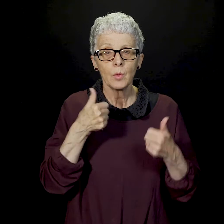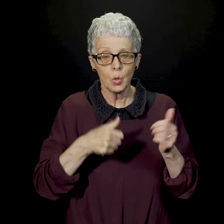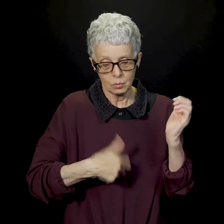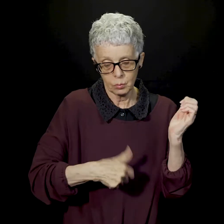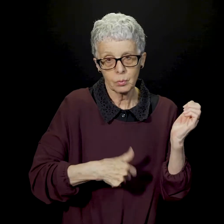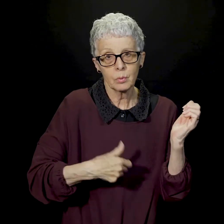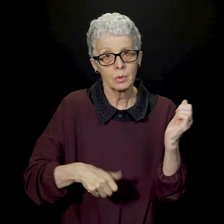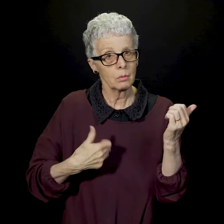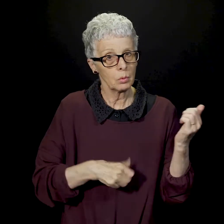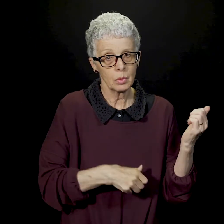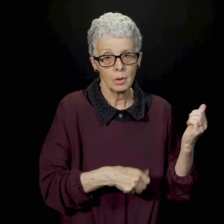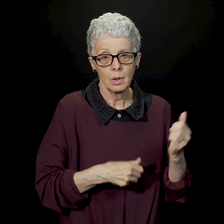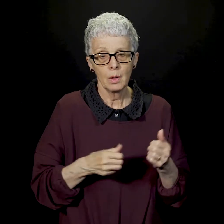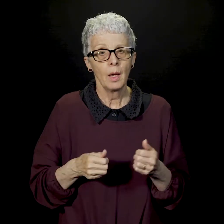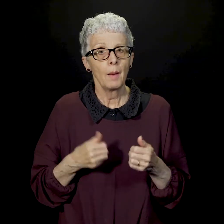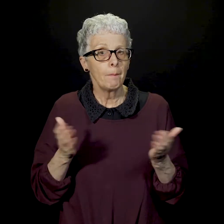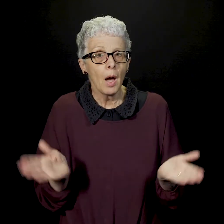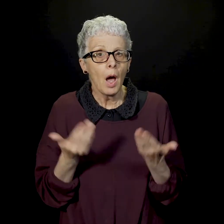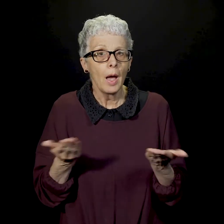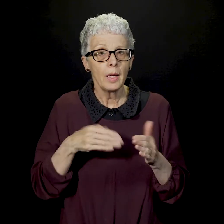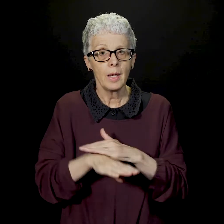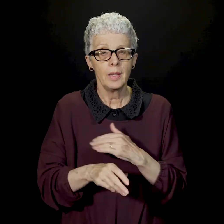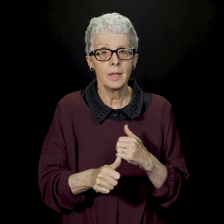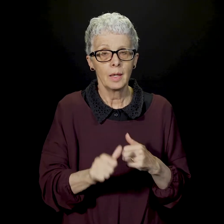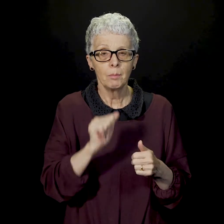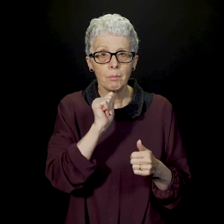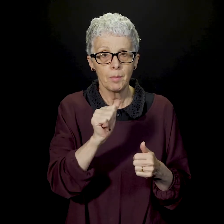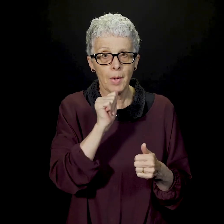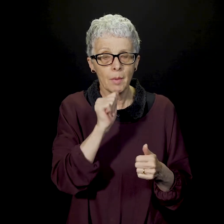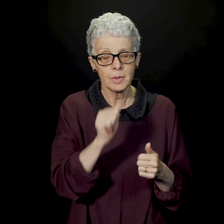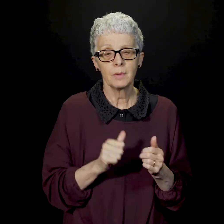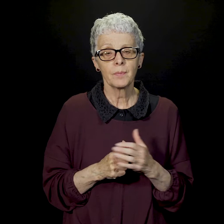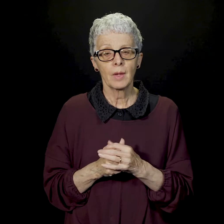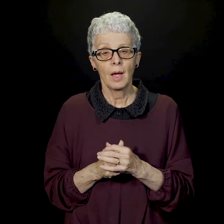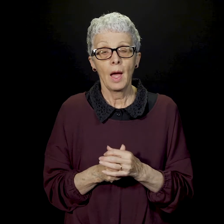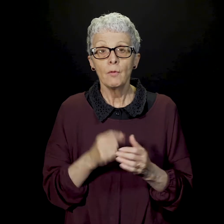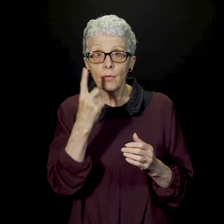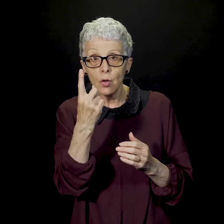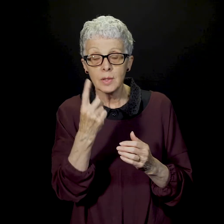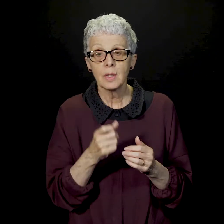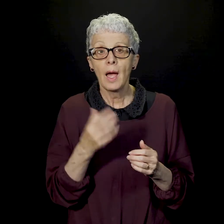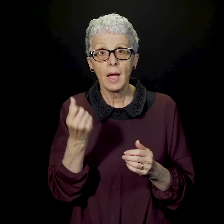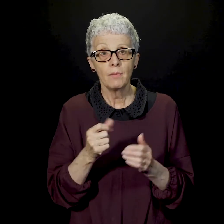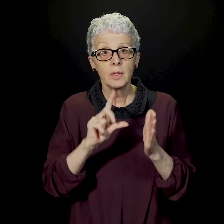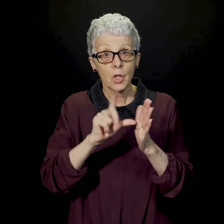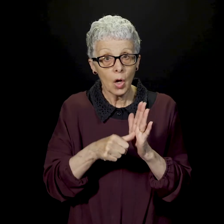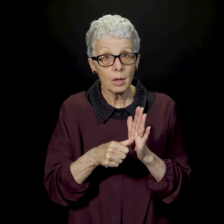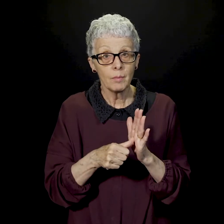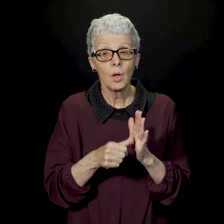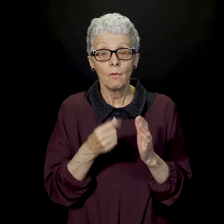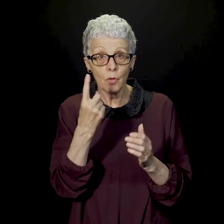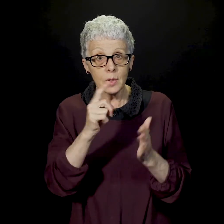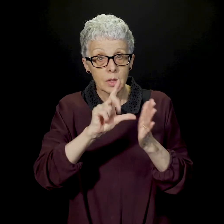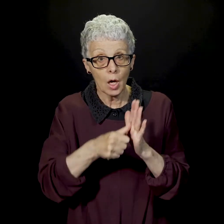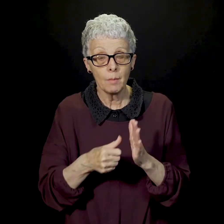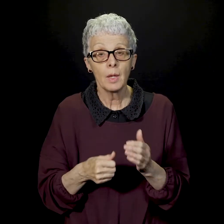guitar and he would play like in gigs and pubs and stuff like that. But he first of all got his chance to play guitar when he was in church. And he was